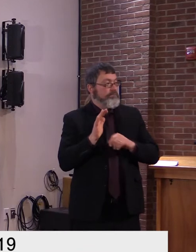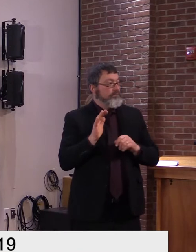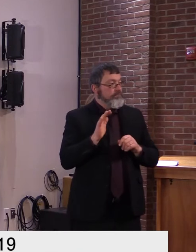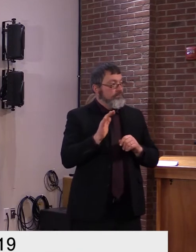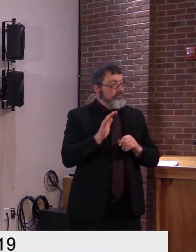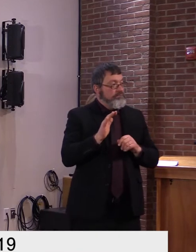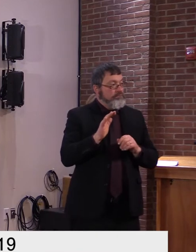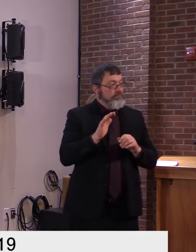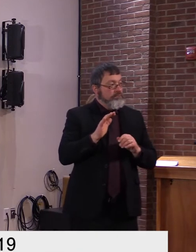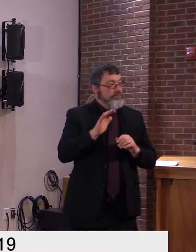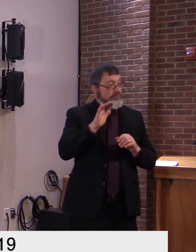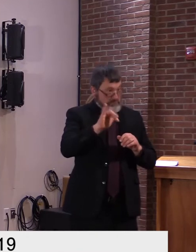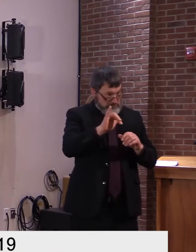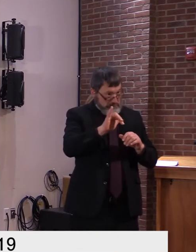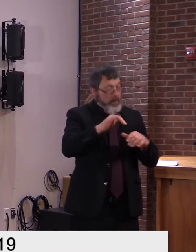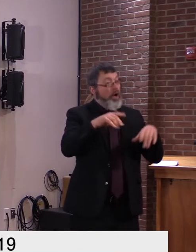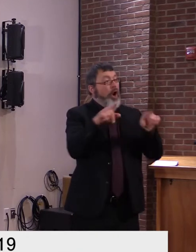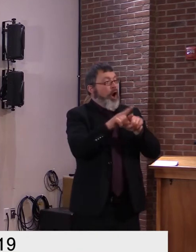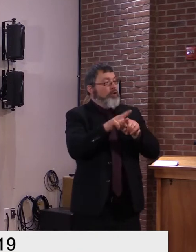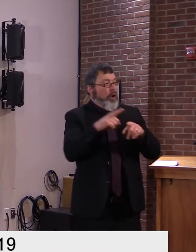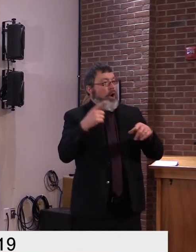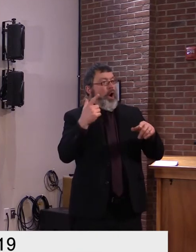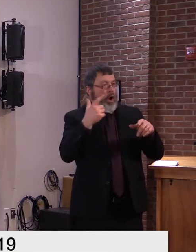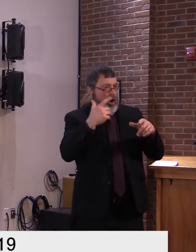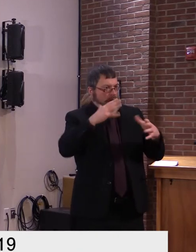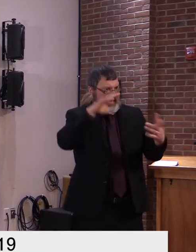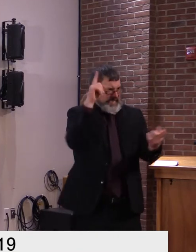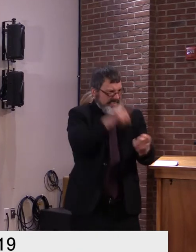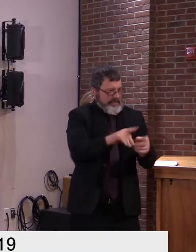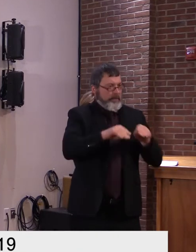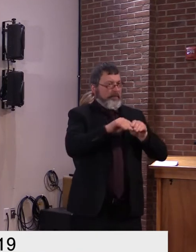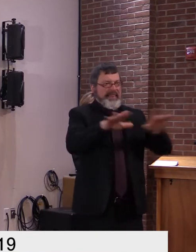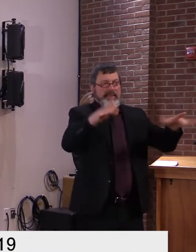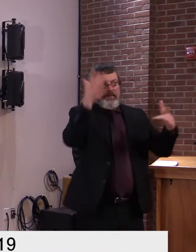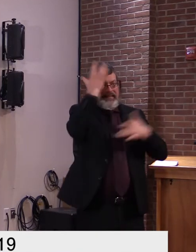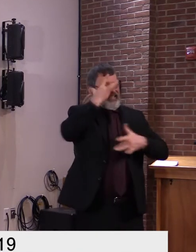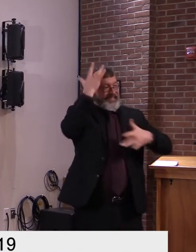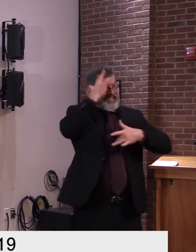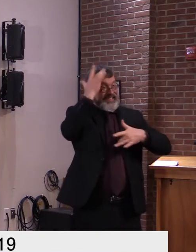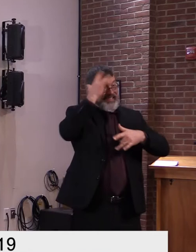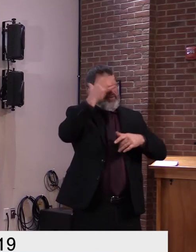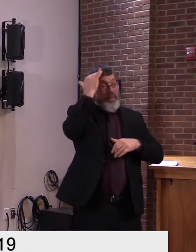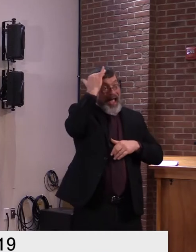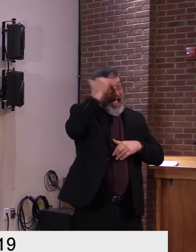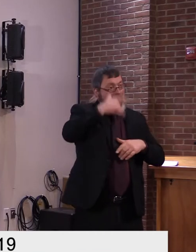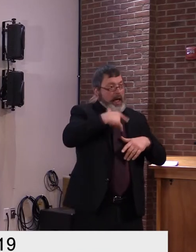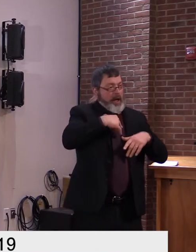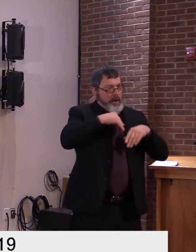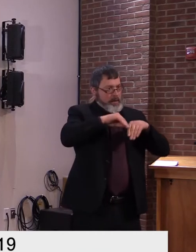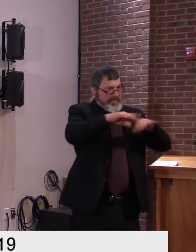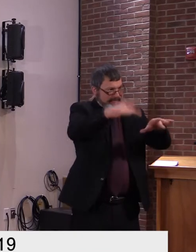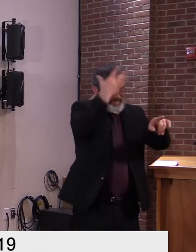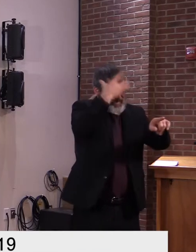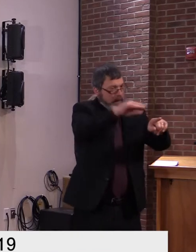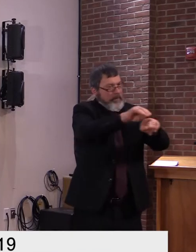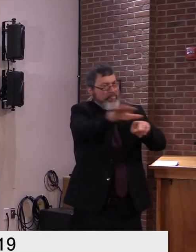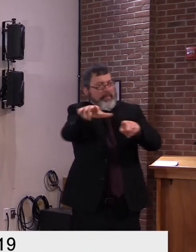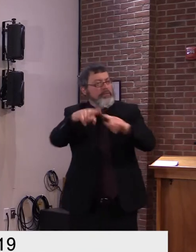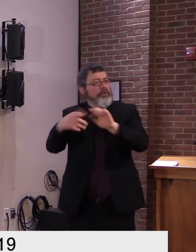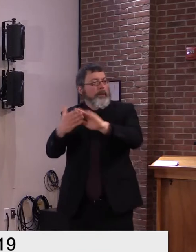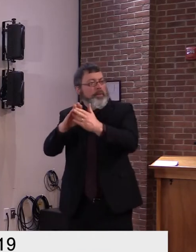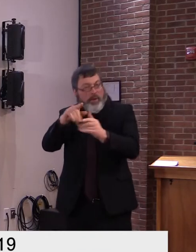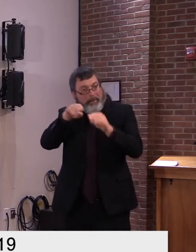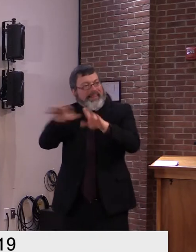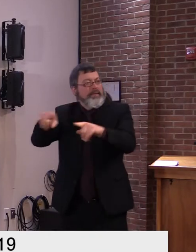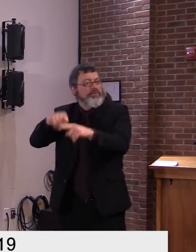protecting our workforce and businesses. In the meantime, everyone who saw the news knows we got good news again